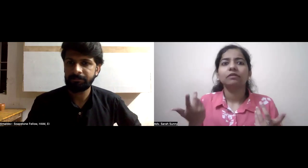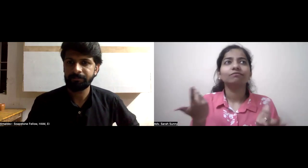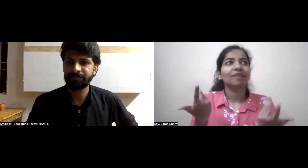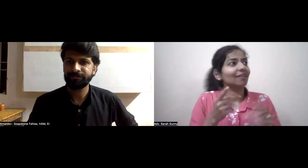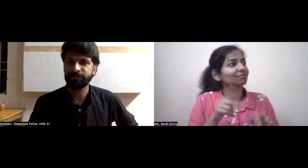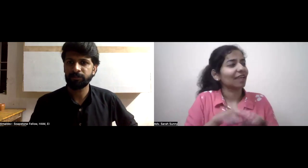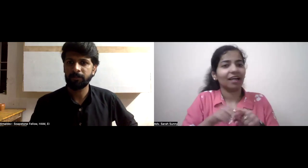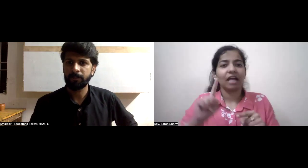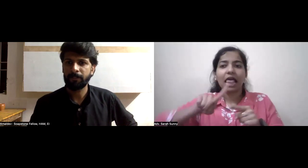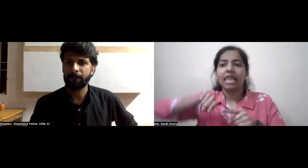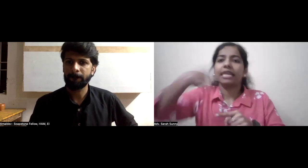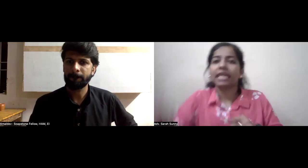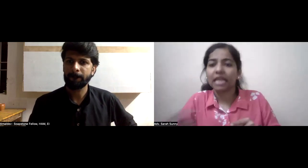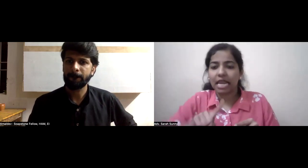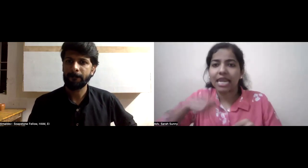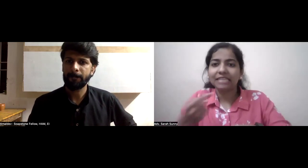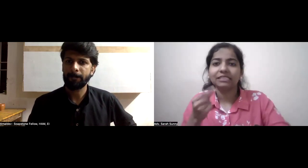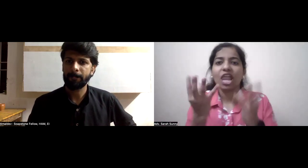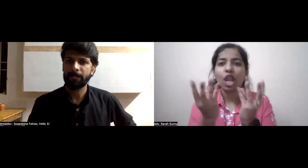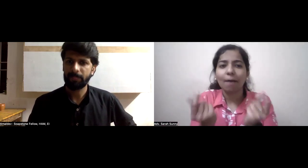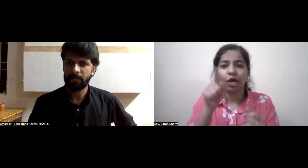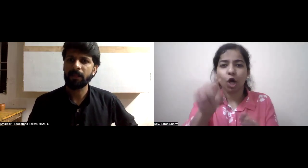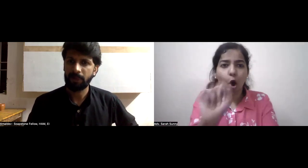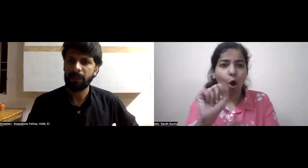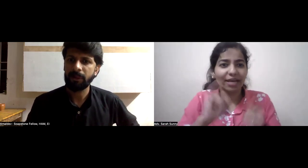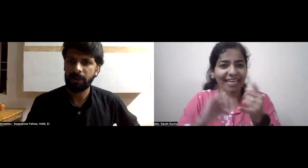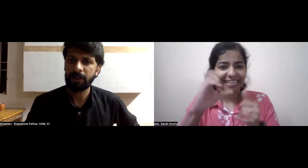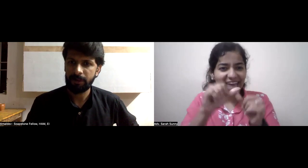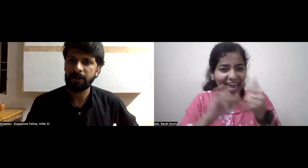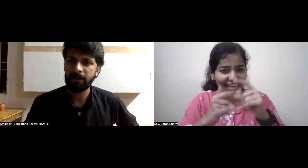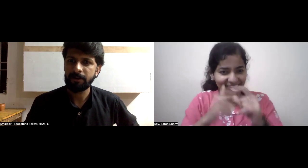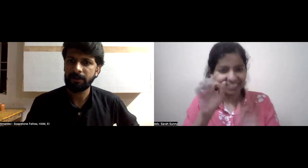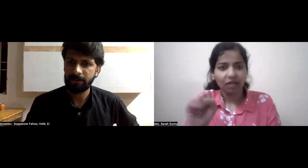the audio, the captioning